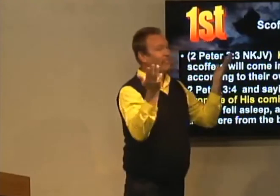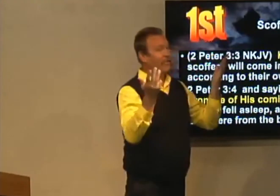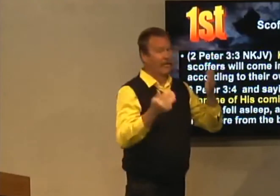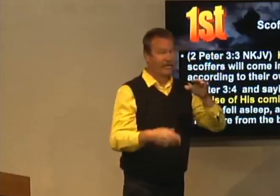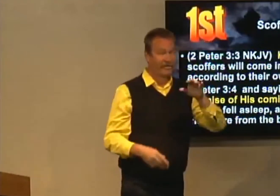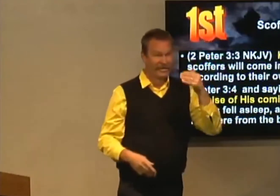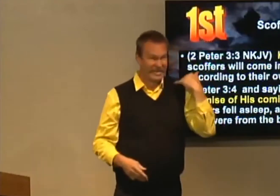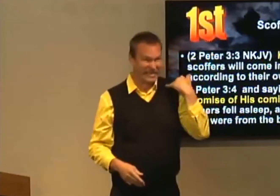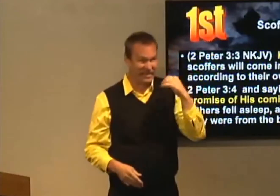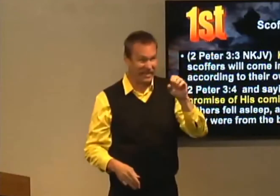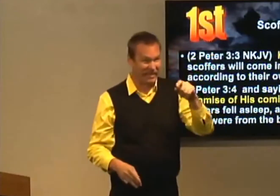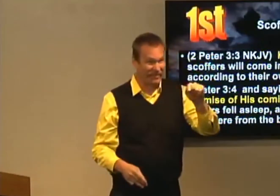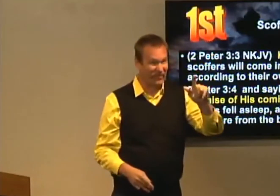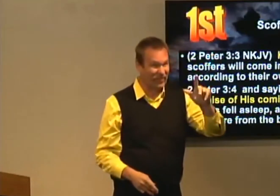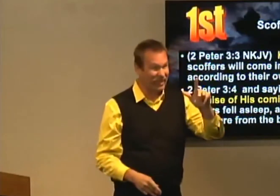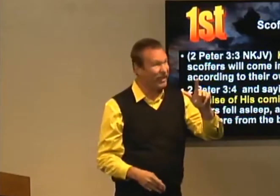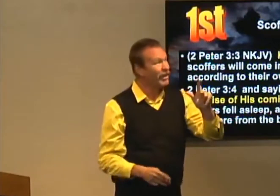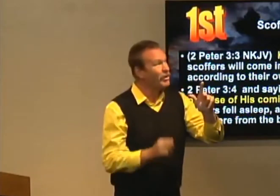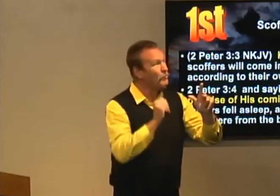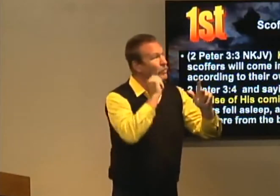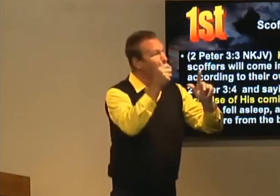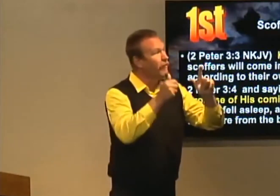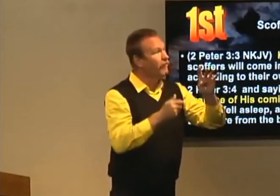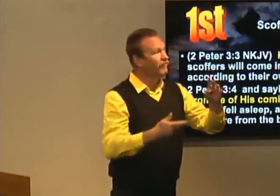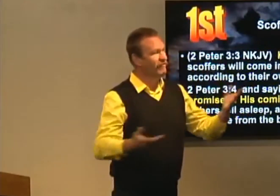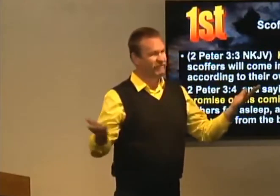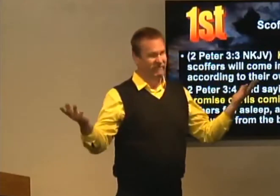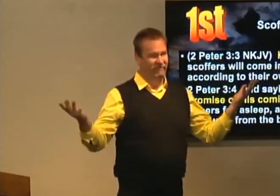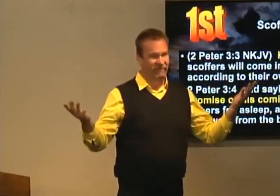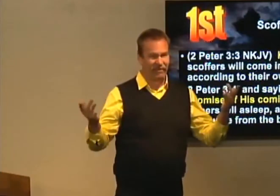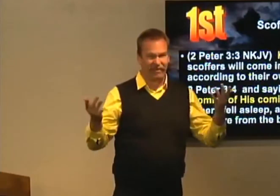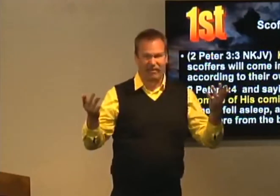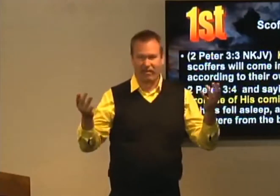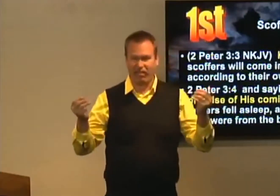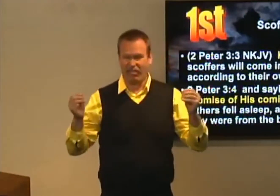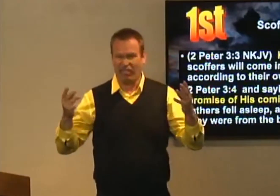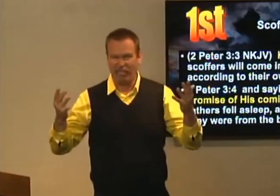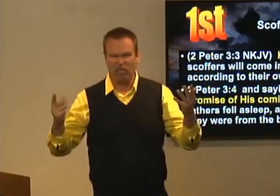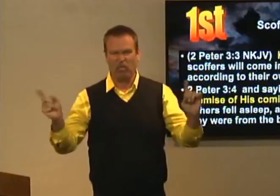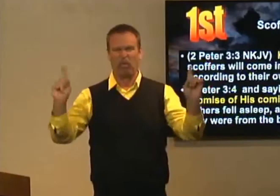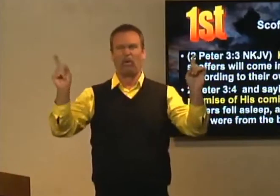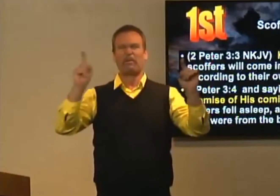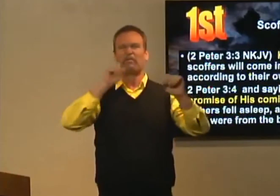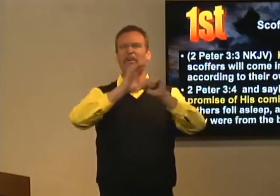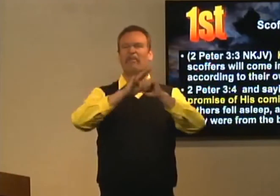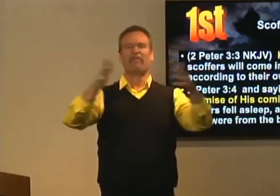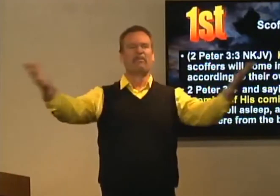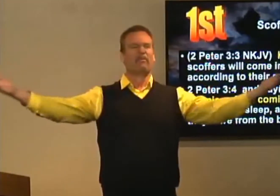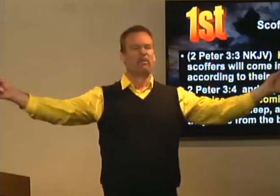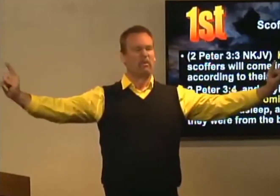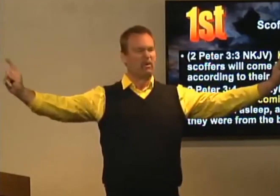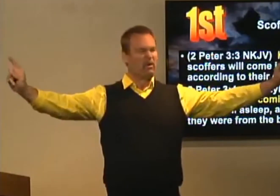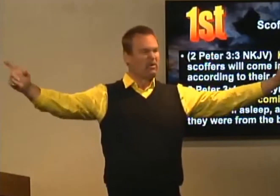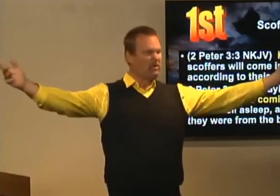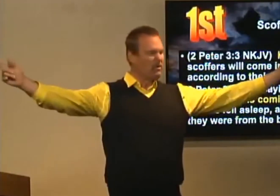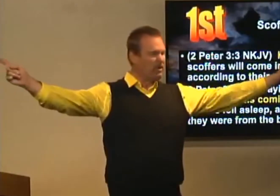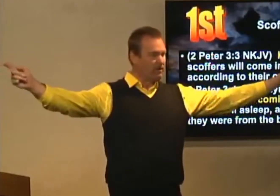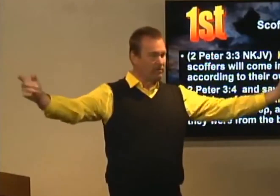You know, on October 23rd, and then on the 24th, we woke up, and so now people are like, wait, where's the promise